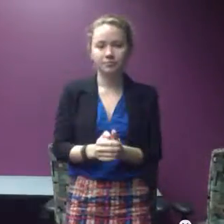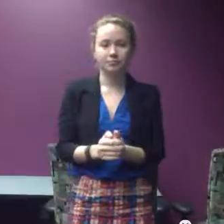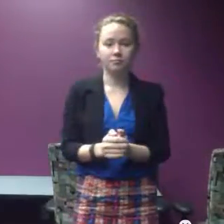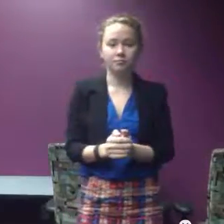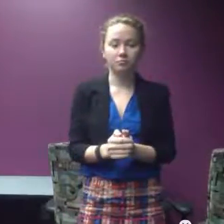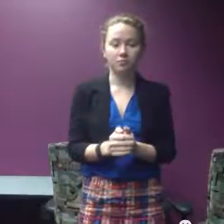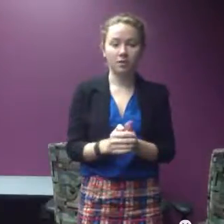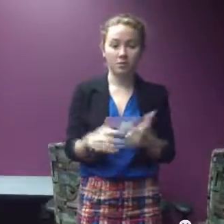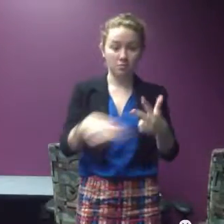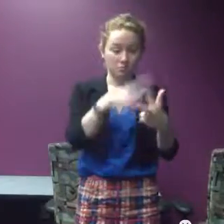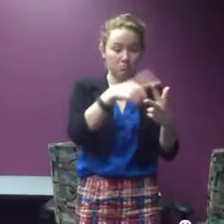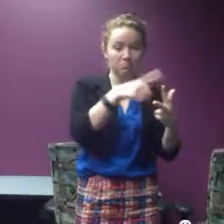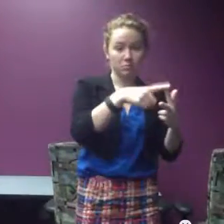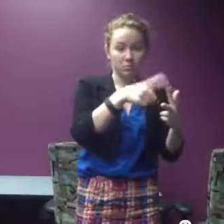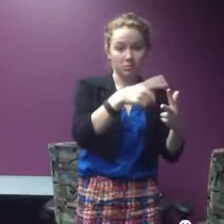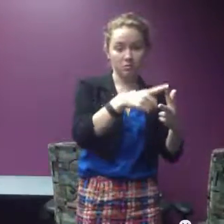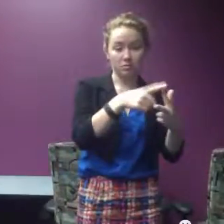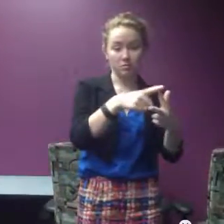size of the shape.